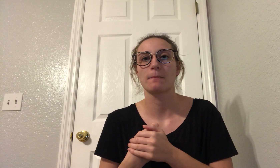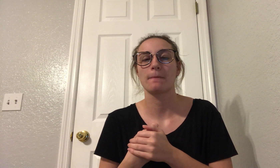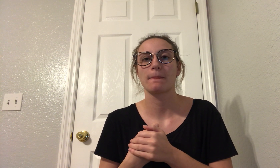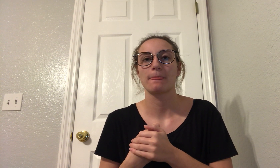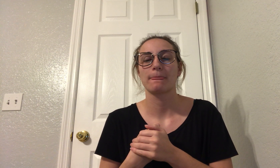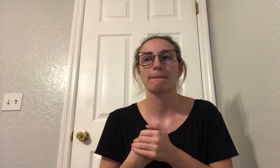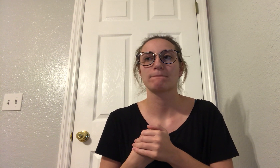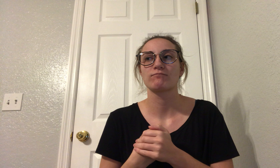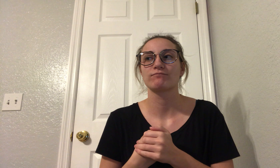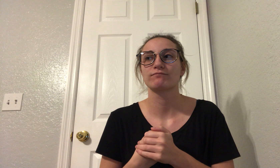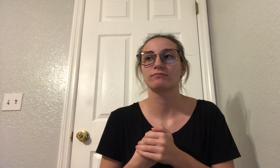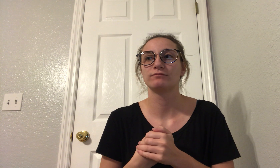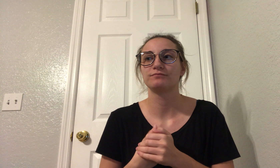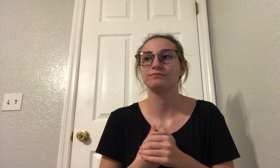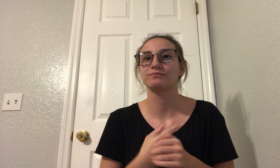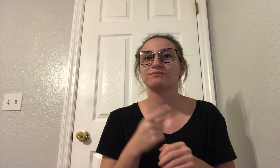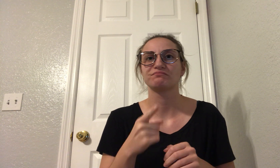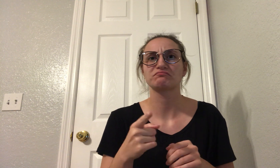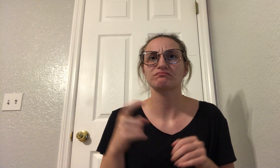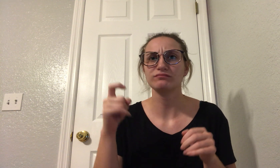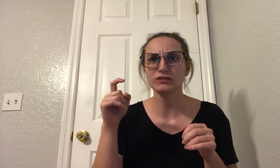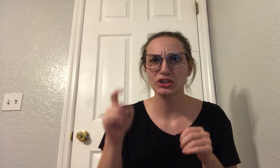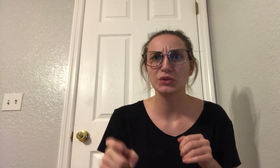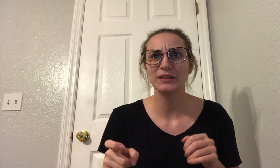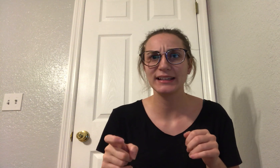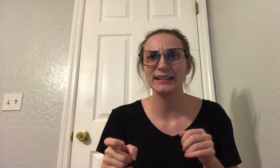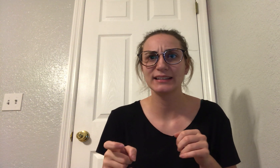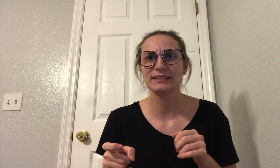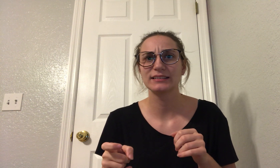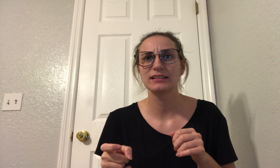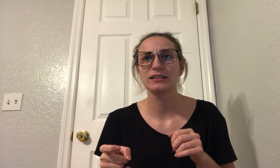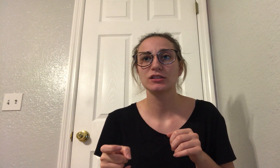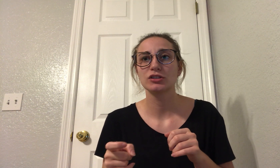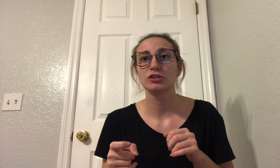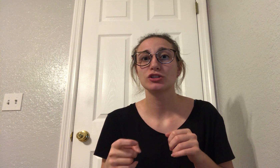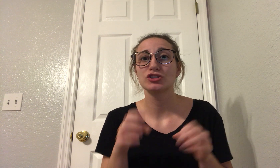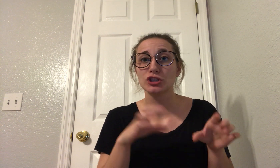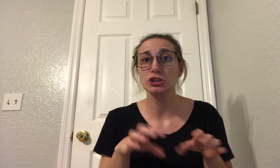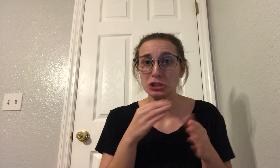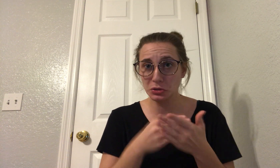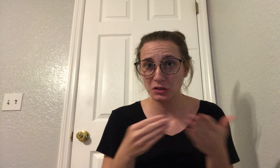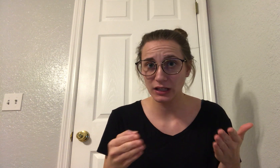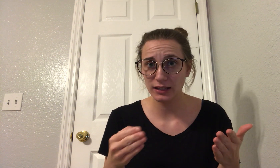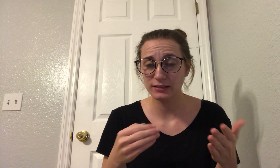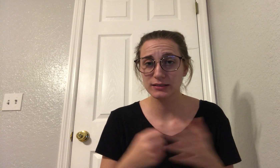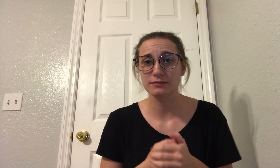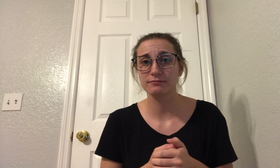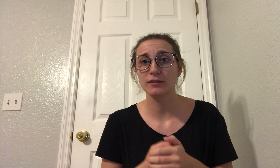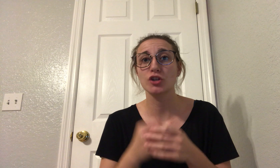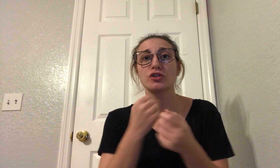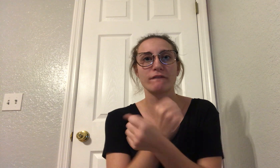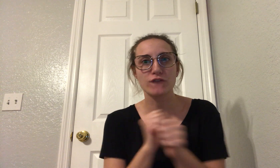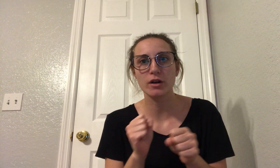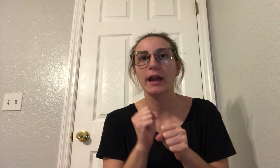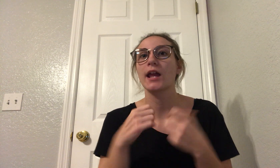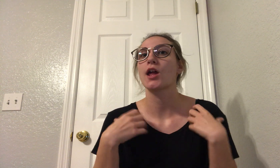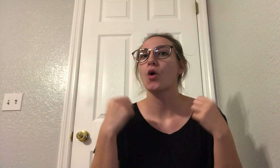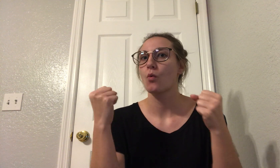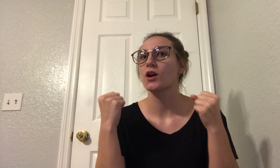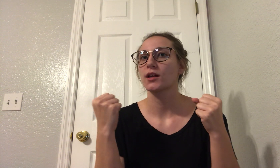moderation. So find the free workouts. Everyone is giving it away. I'm in a really horrible business when it